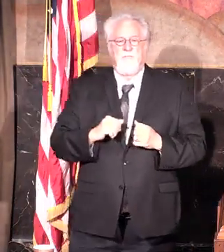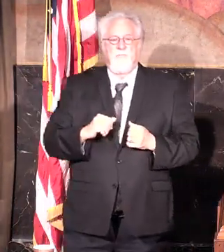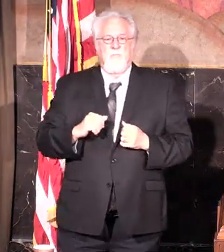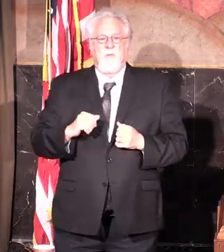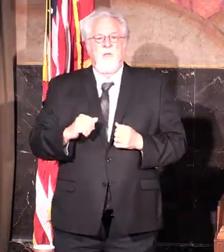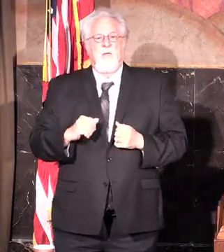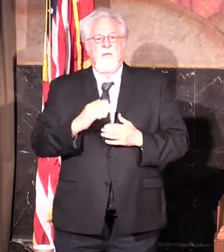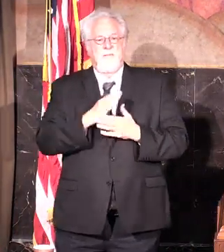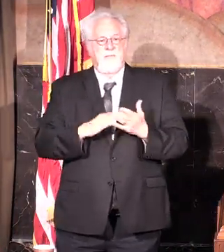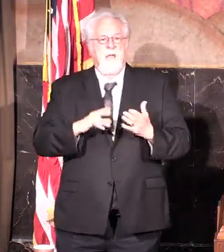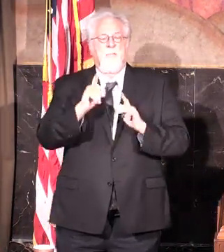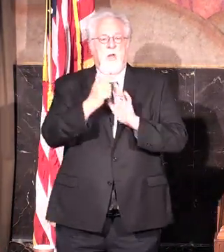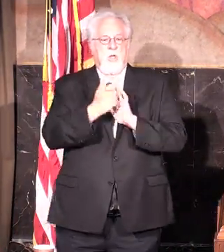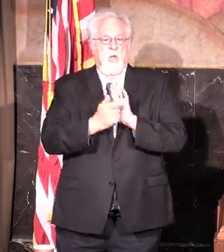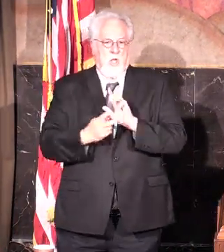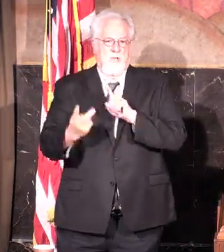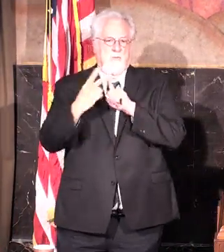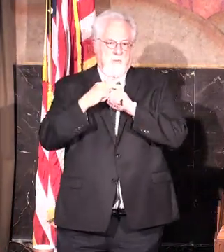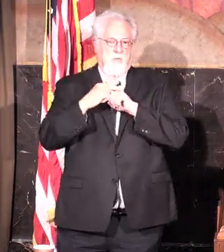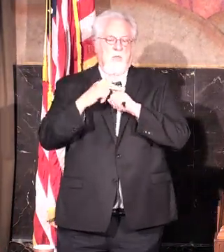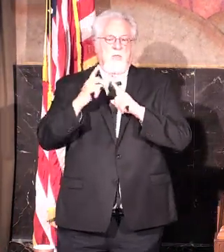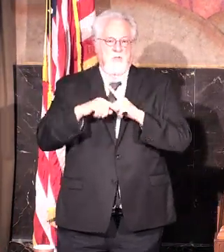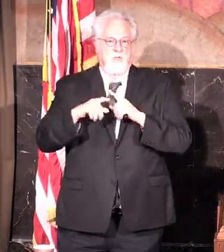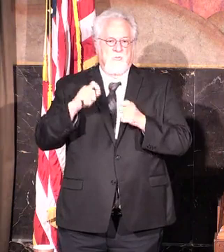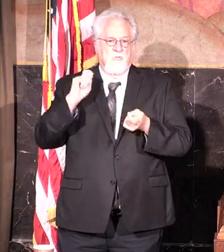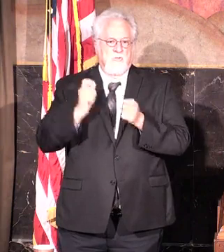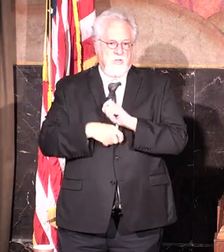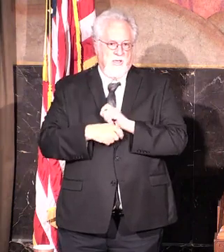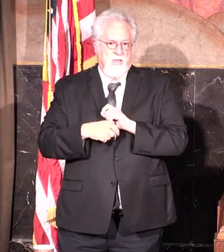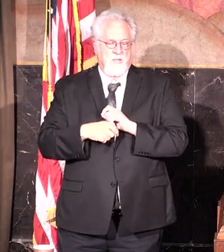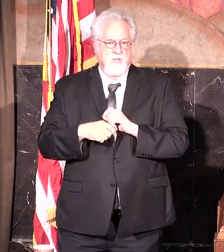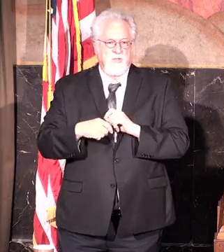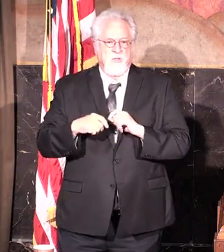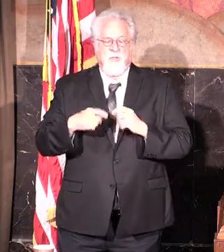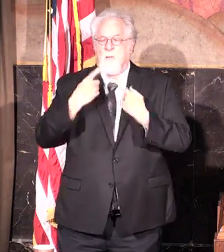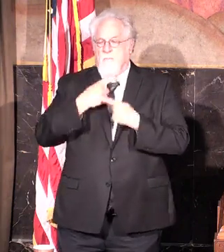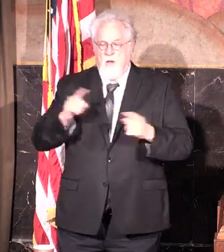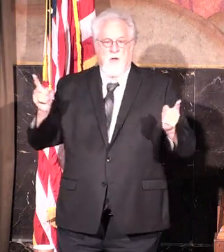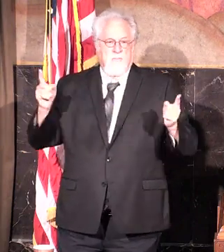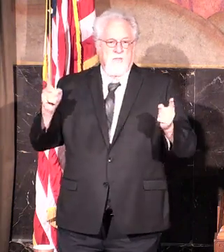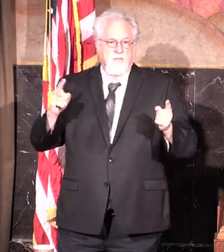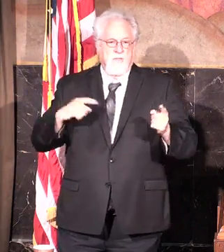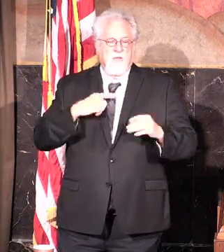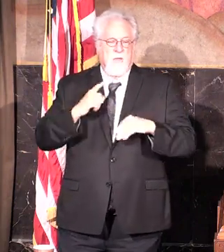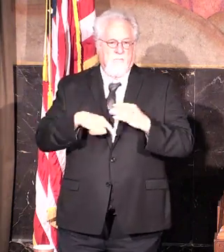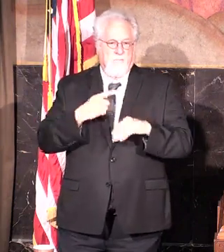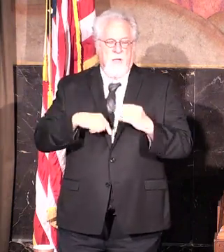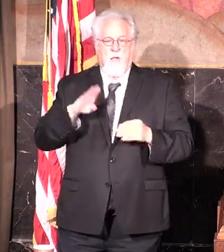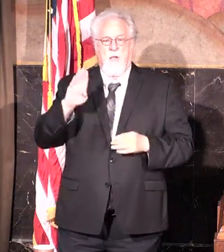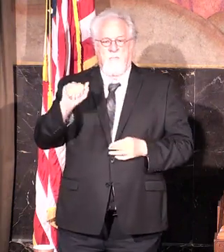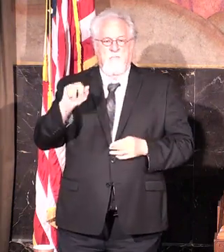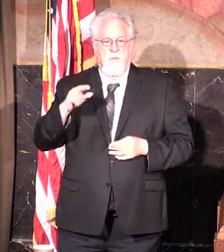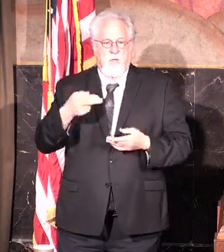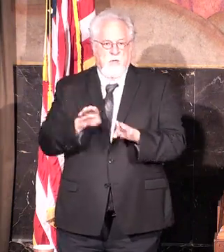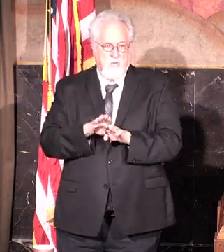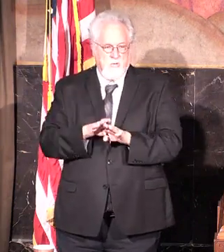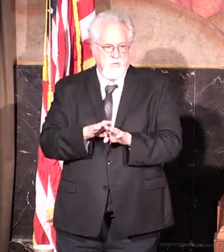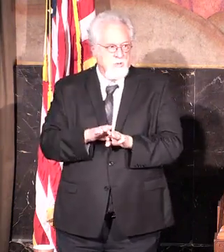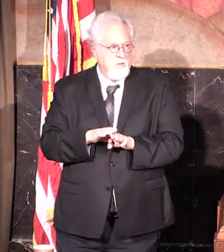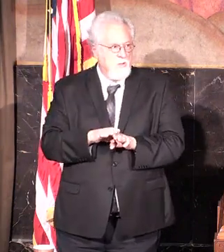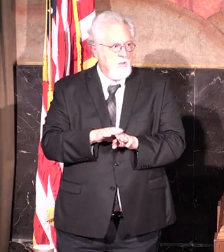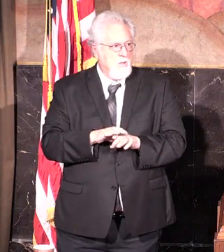with some lawsuits that have been filed to try to overturn the proclamations I've issued as they relate to bar closures. We have also had